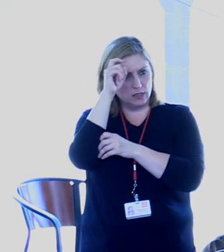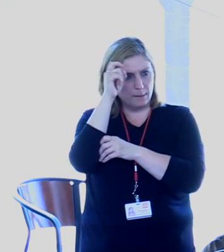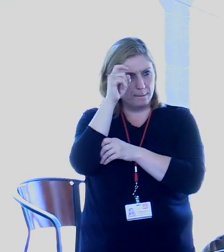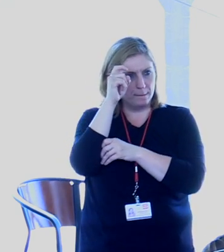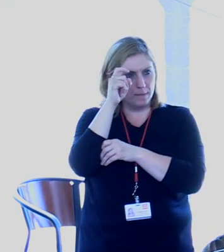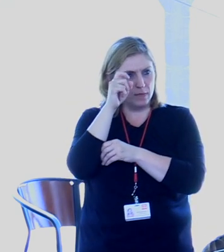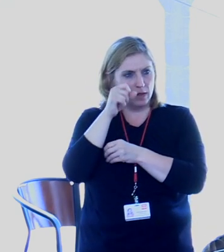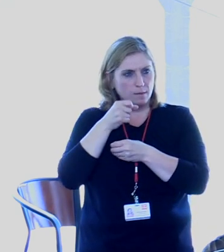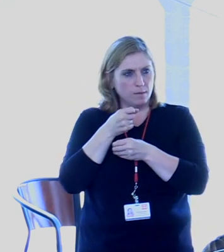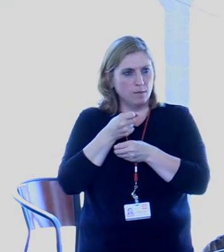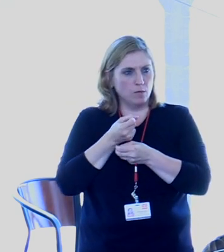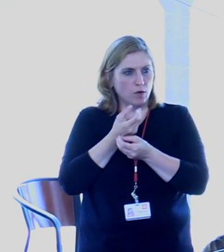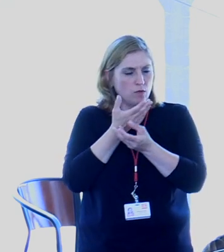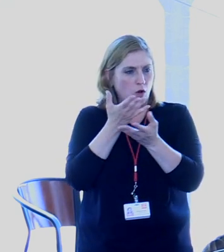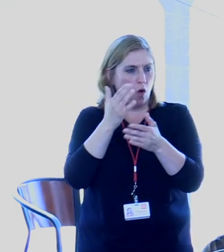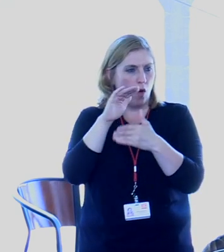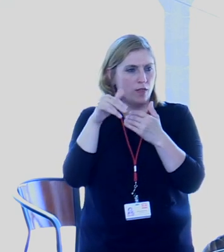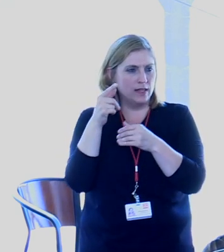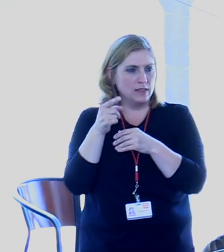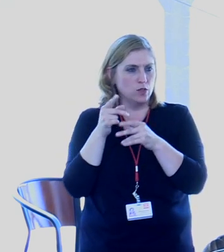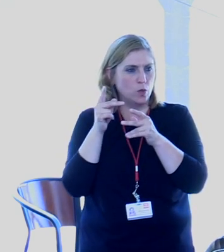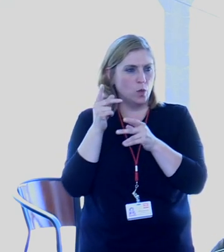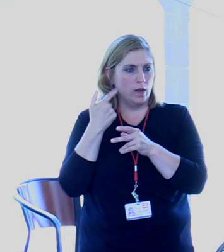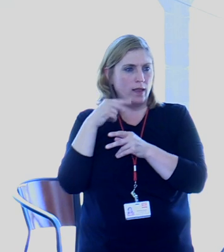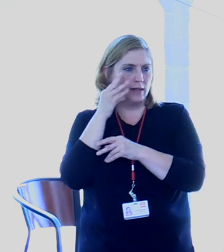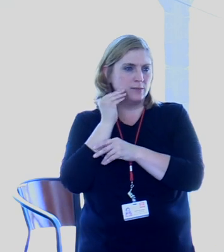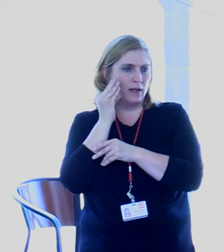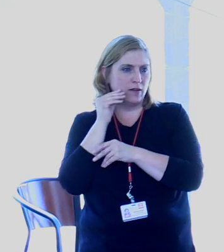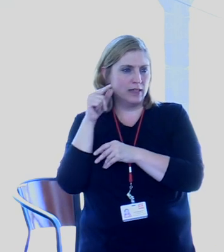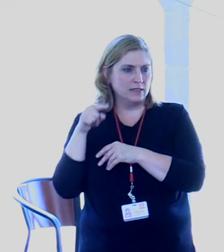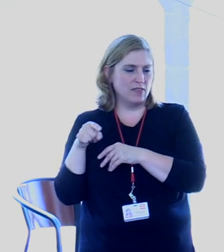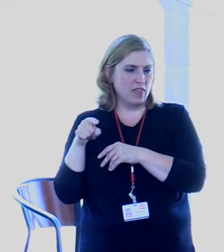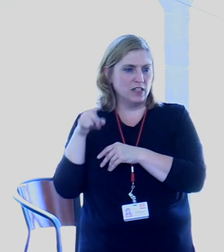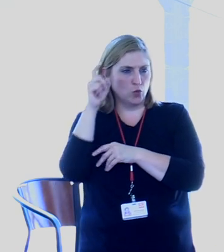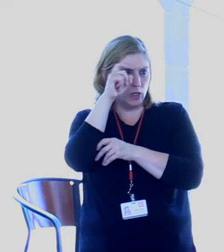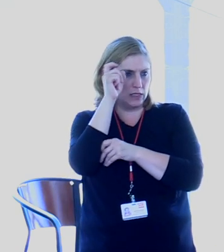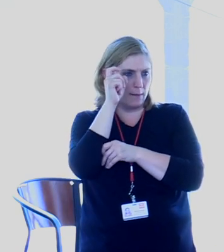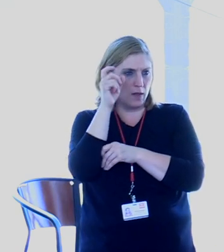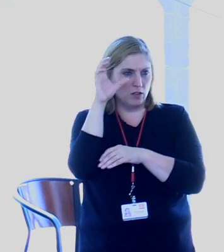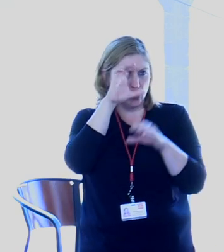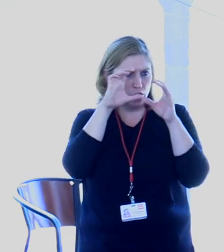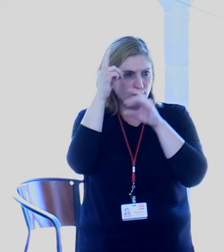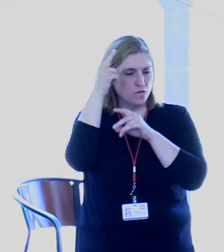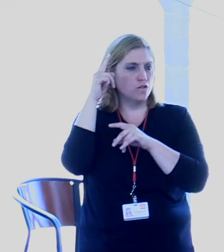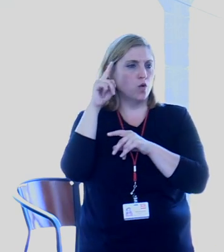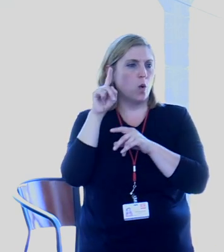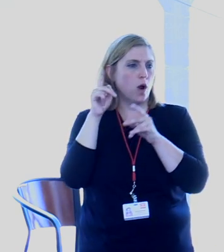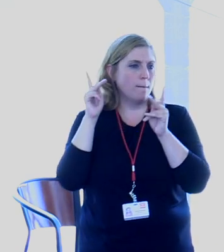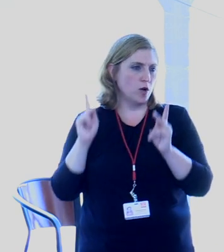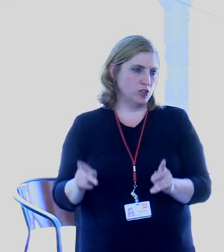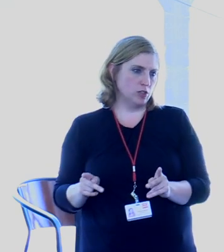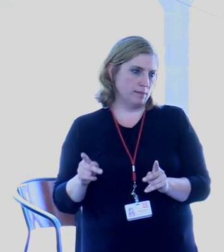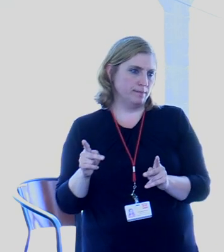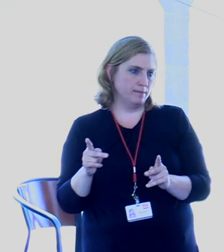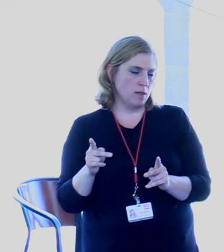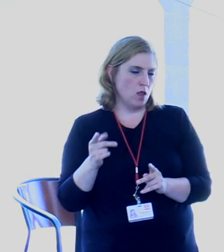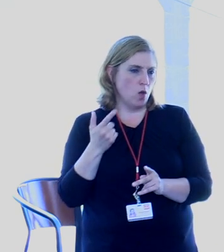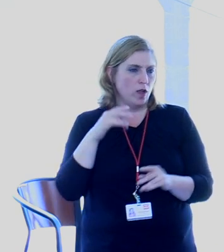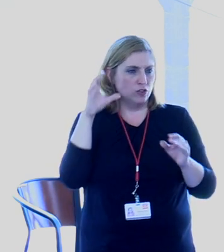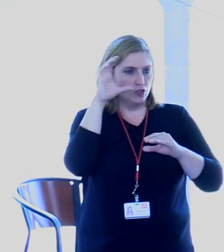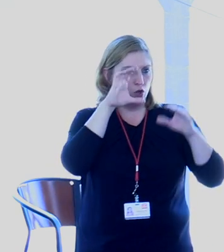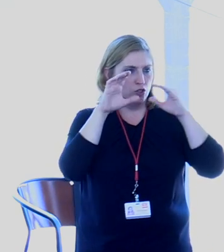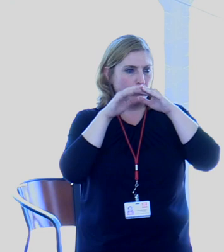who pours forth this wisdom, in whose presence we experience this wisdom. We're searching for a person, okay? But we can